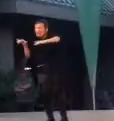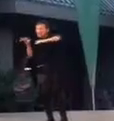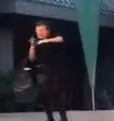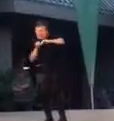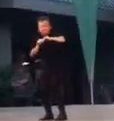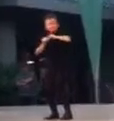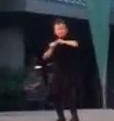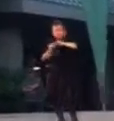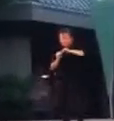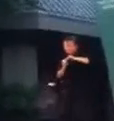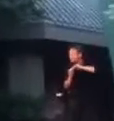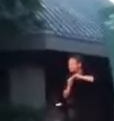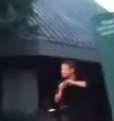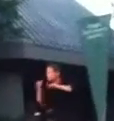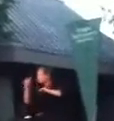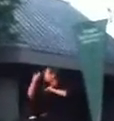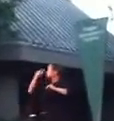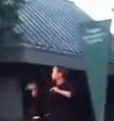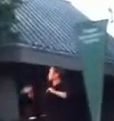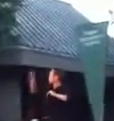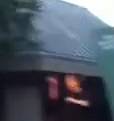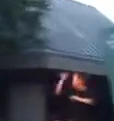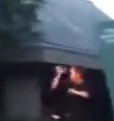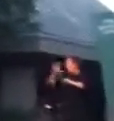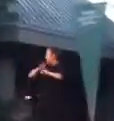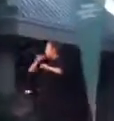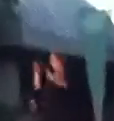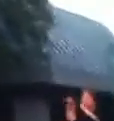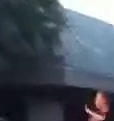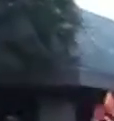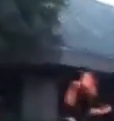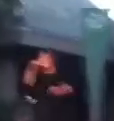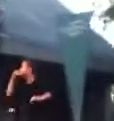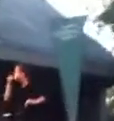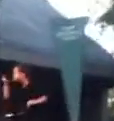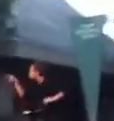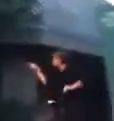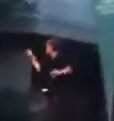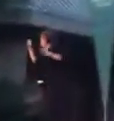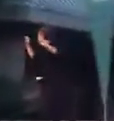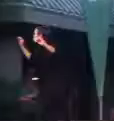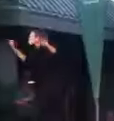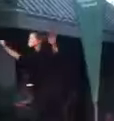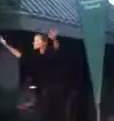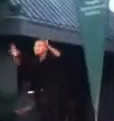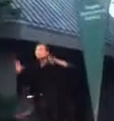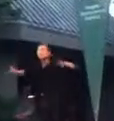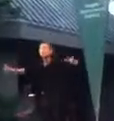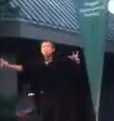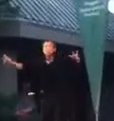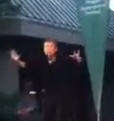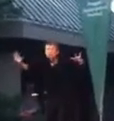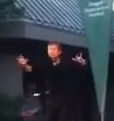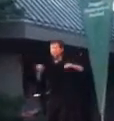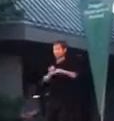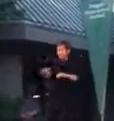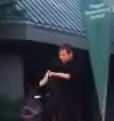rat, a hairy rat. There was no man around who had killed the rat, so who had killed the